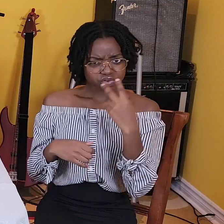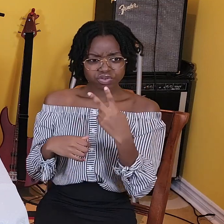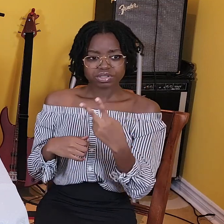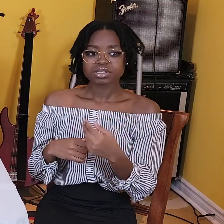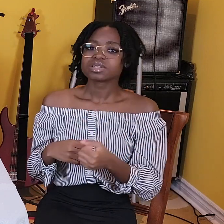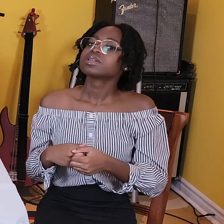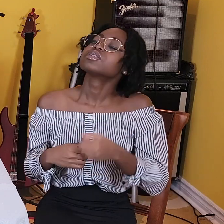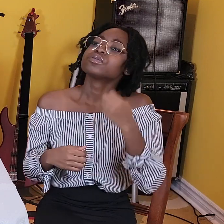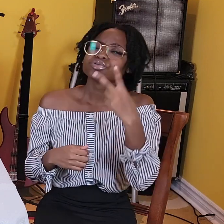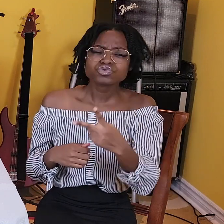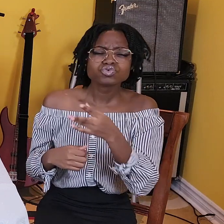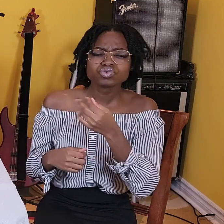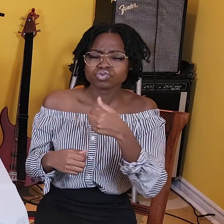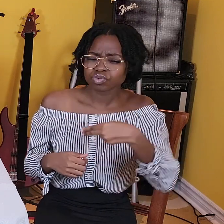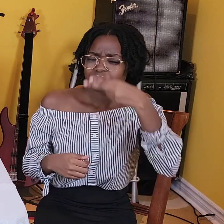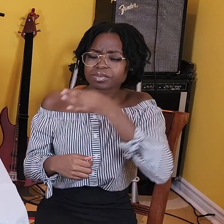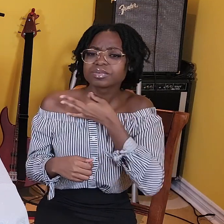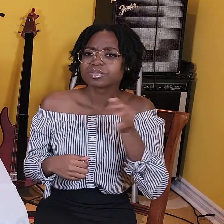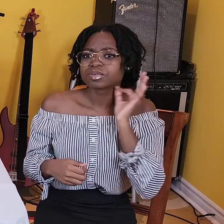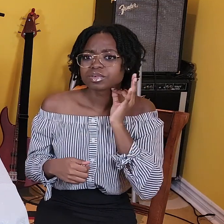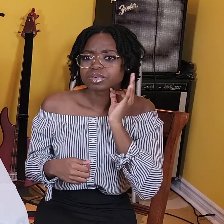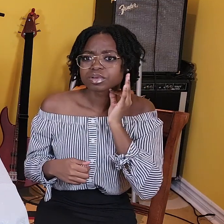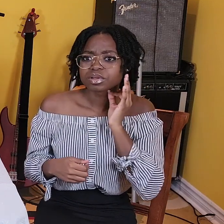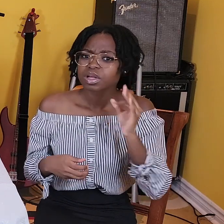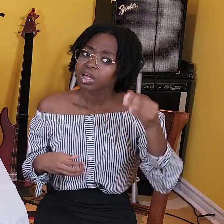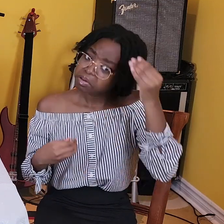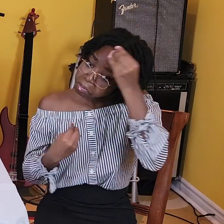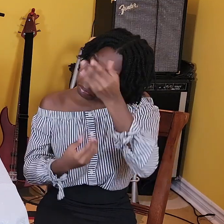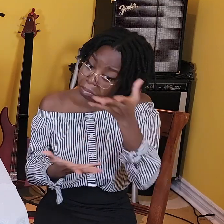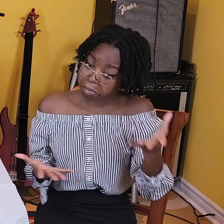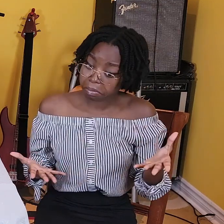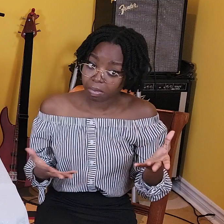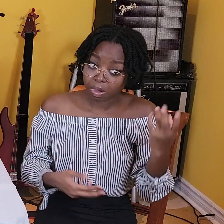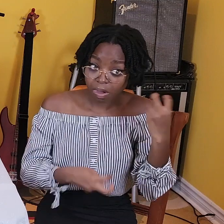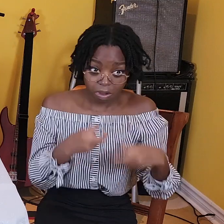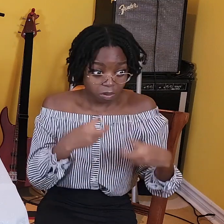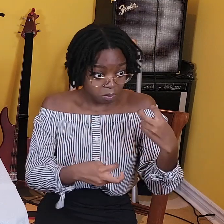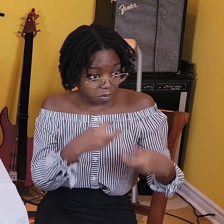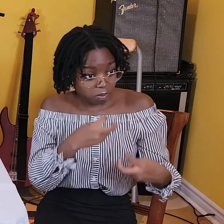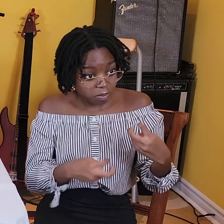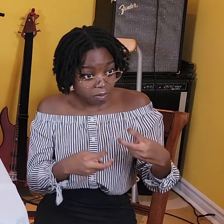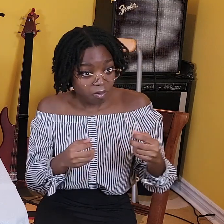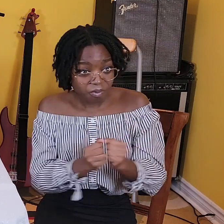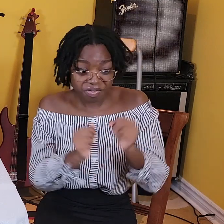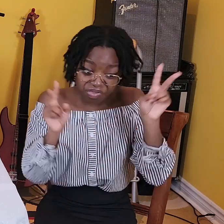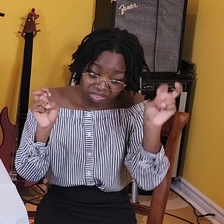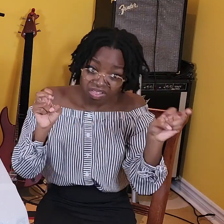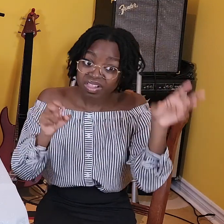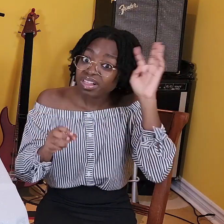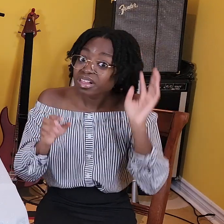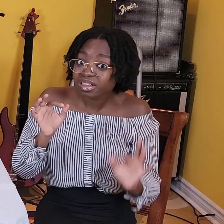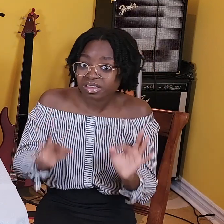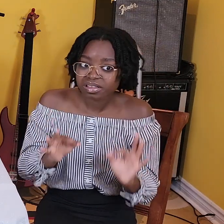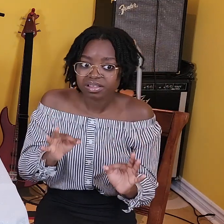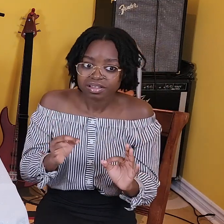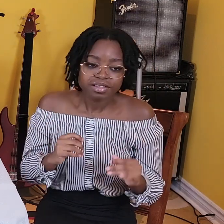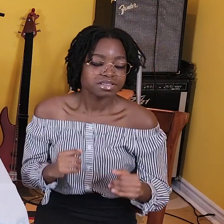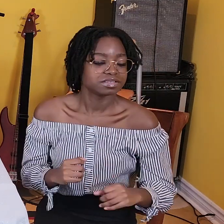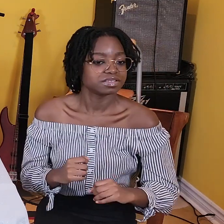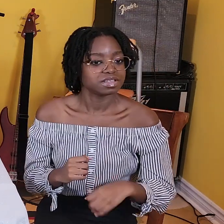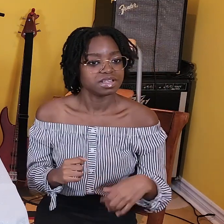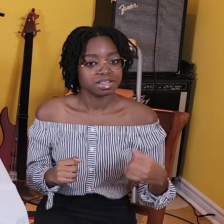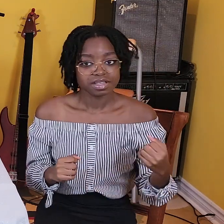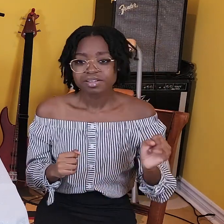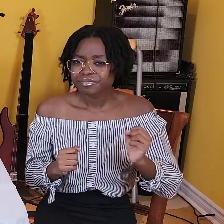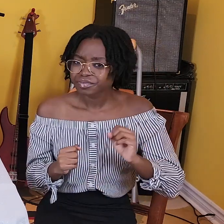tells you right away the problem with this so-called what trial. So that was the first trial.